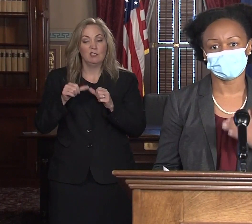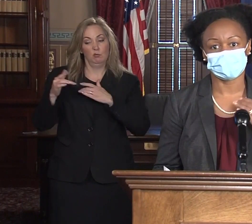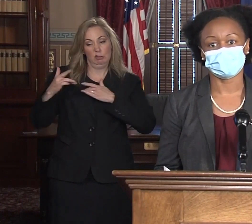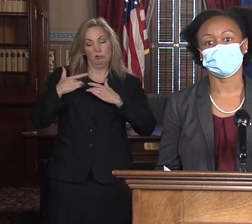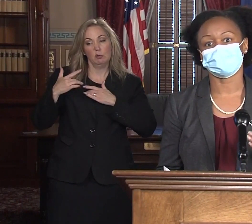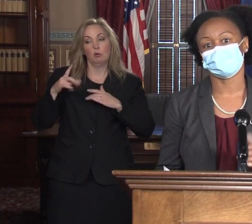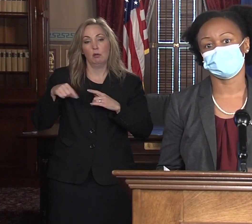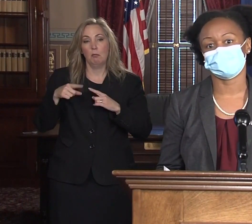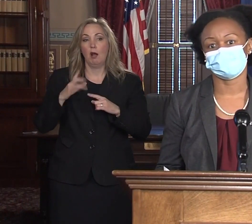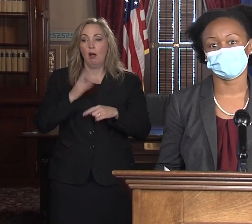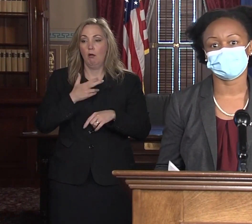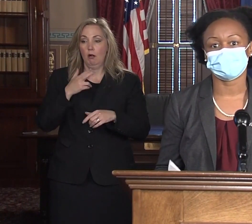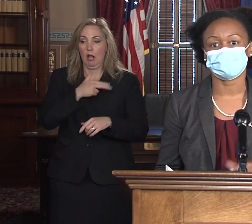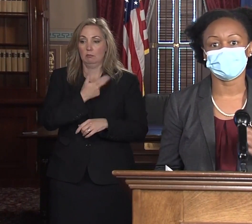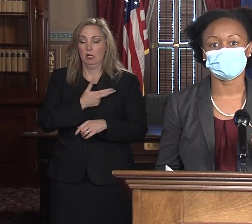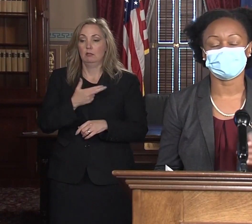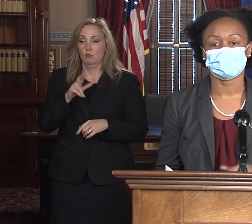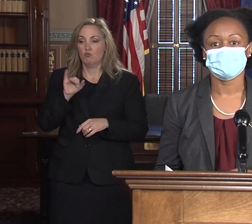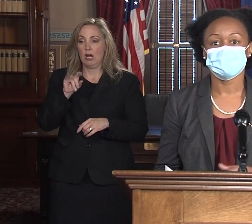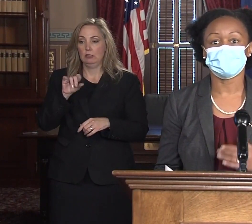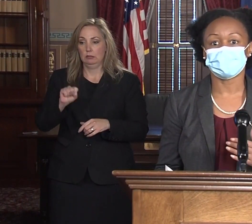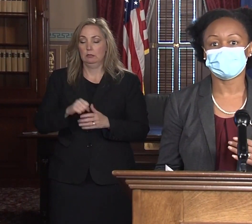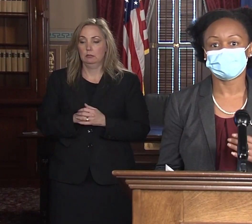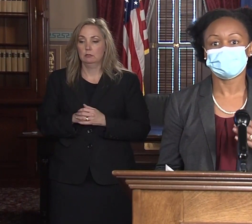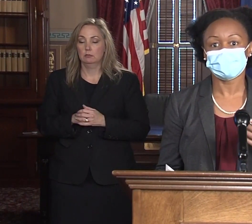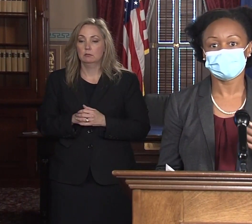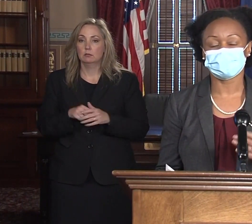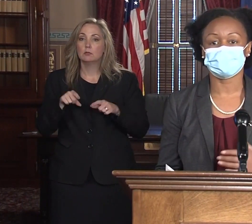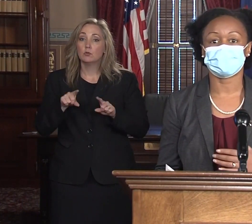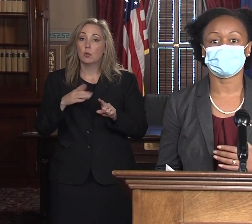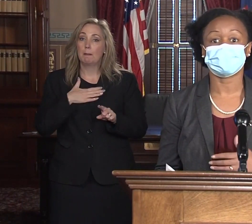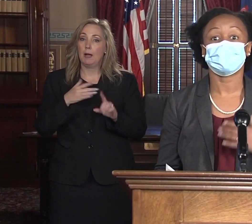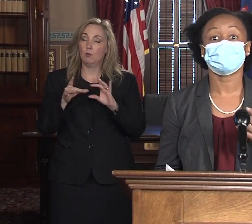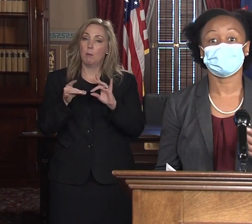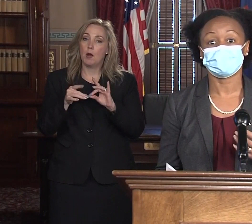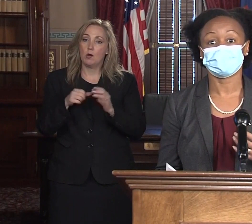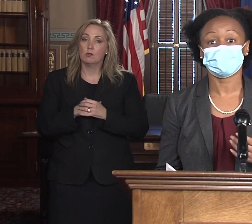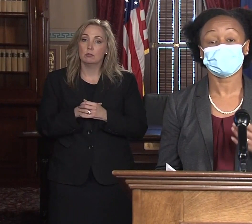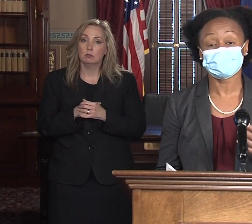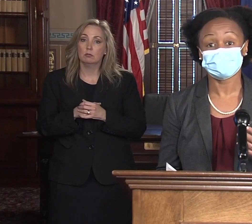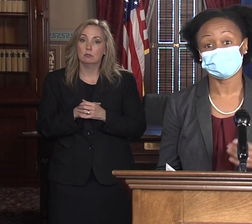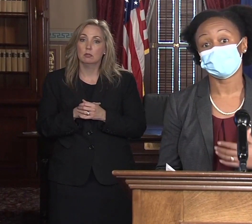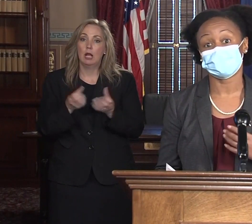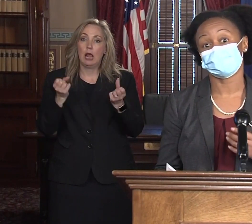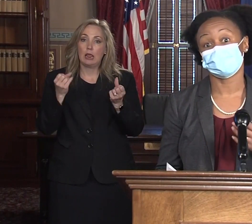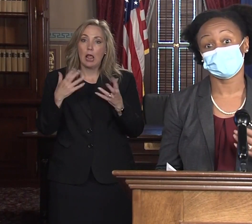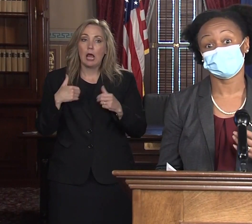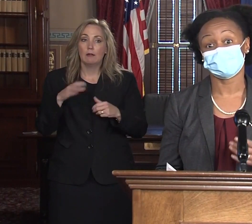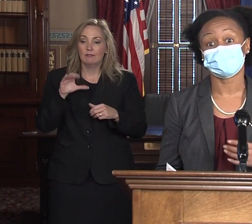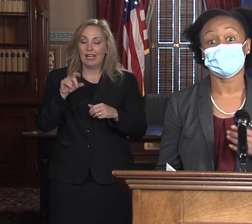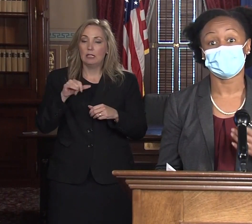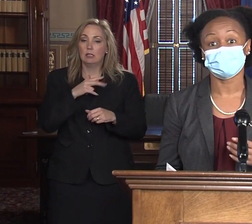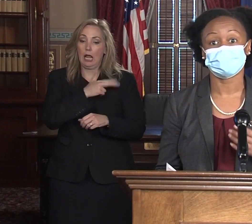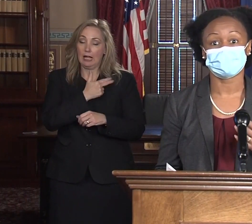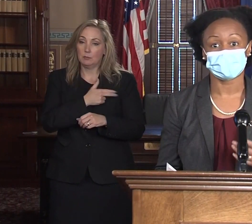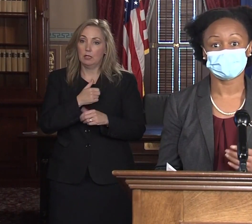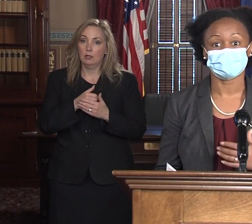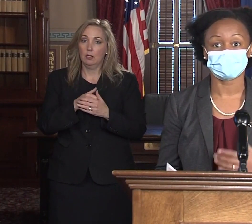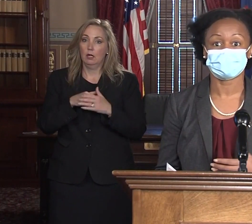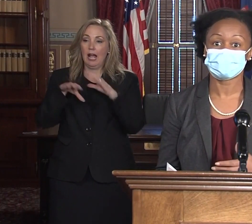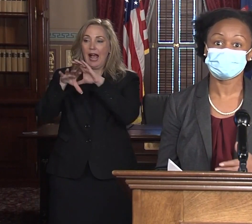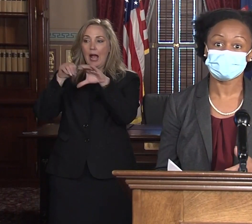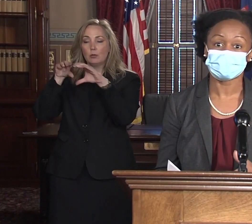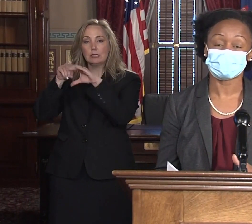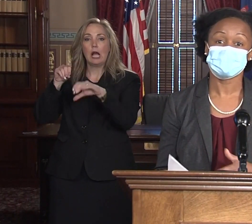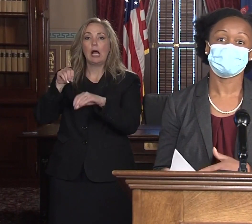about our hospitalization rates. As I mentioned during my remarks, a lot of the cases and the hospitalizations are outside